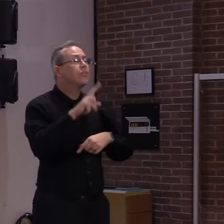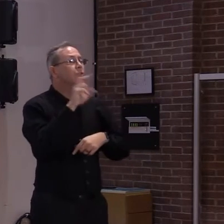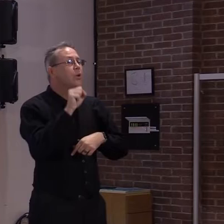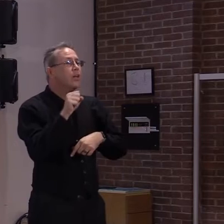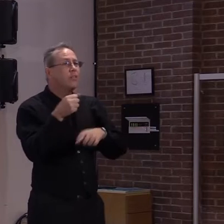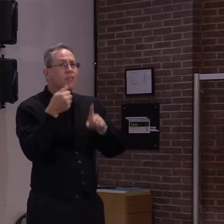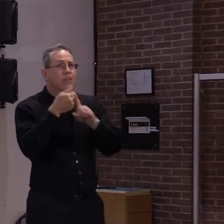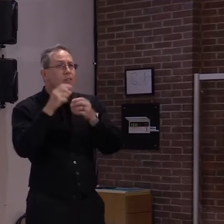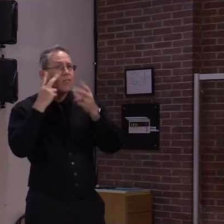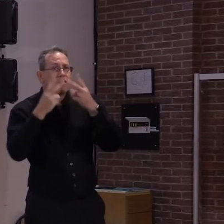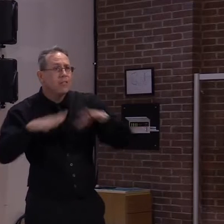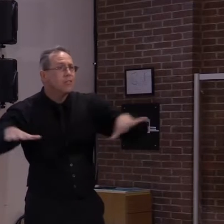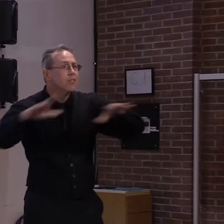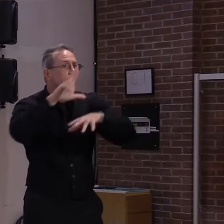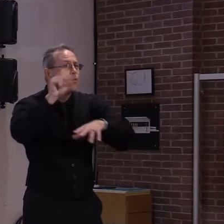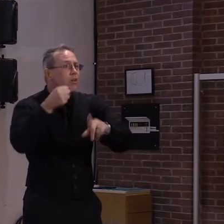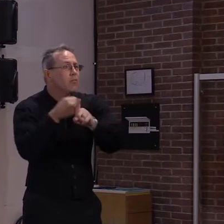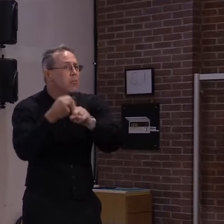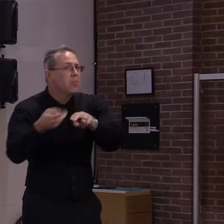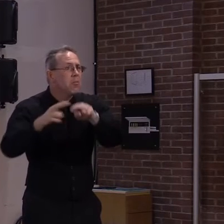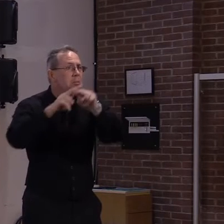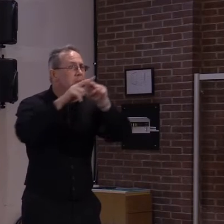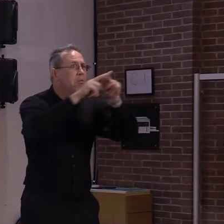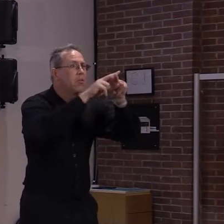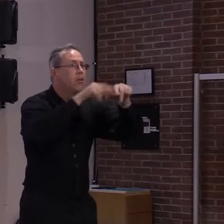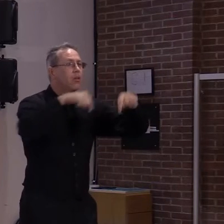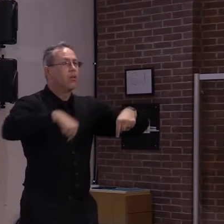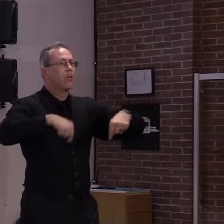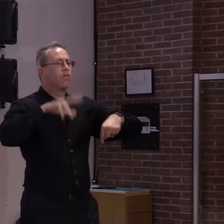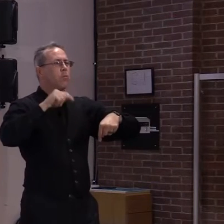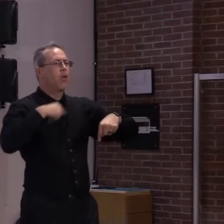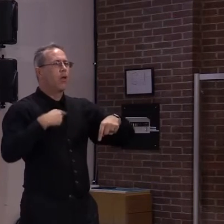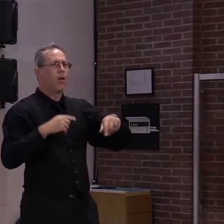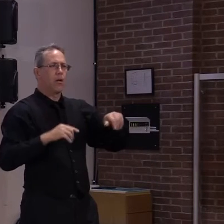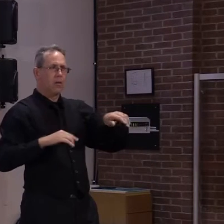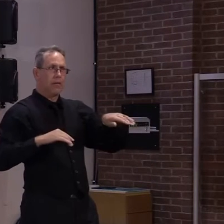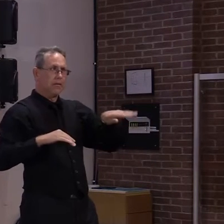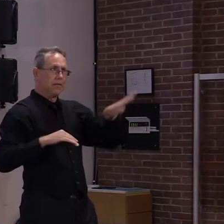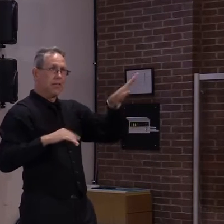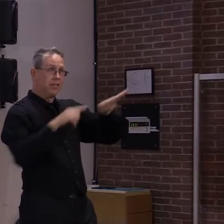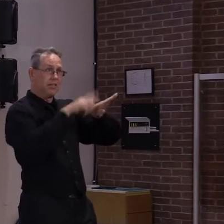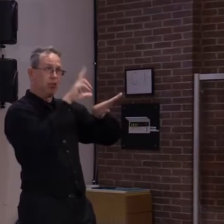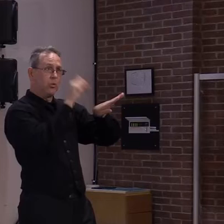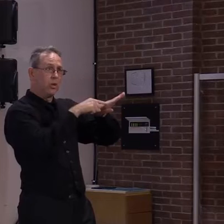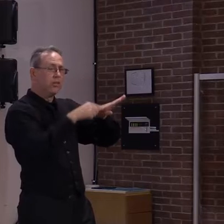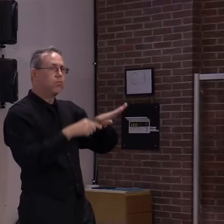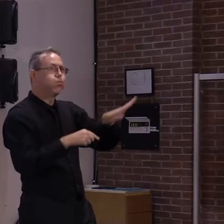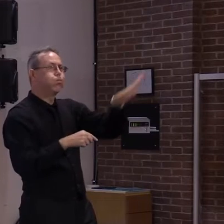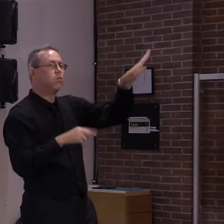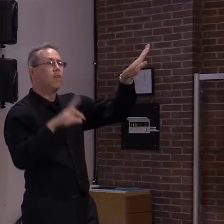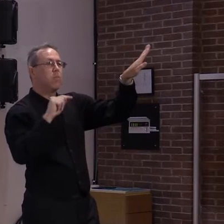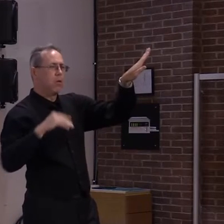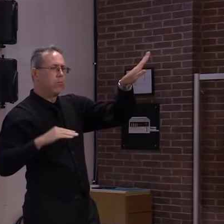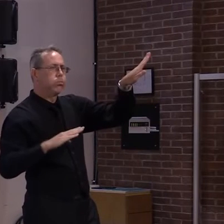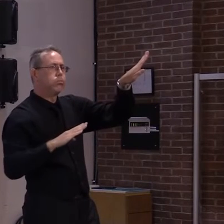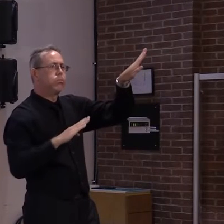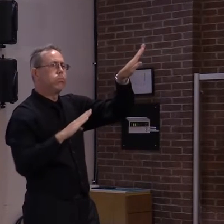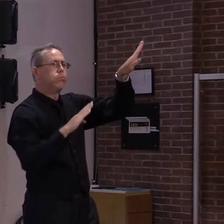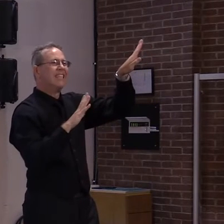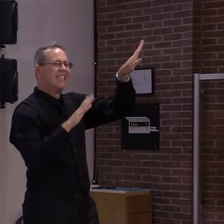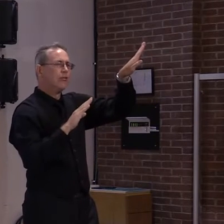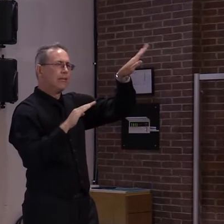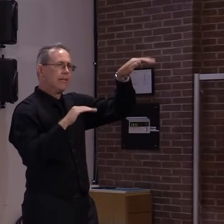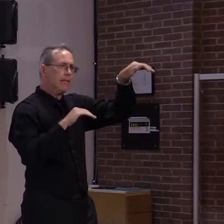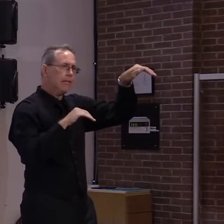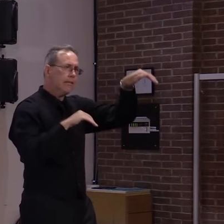Northeast as well, which would explain the little bit higher growth rate that we're seeing this week. But again, the trends are very similar to what is being experienced in the